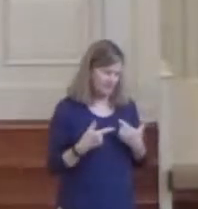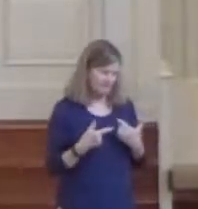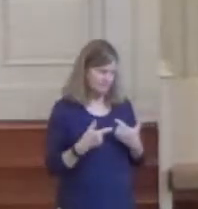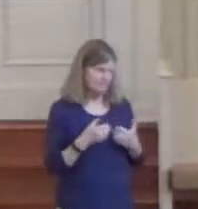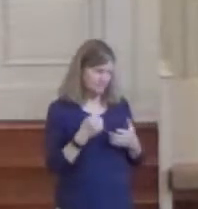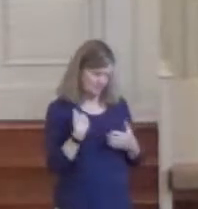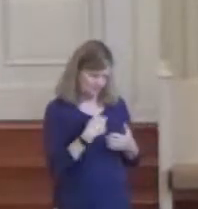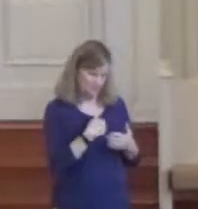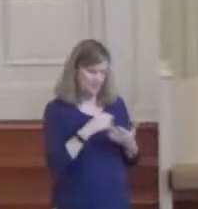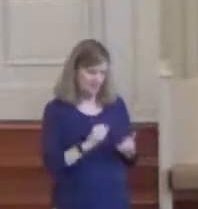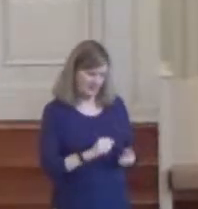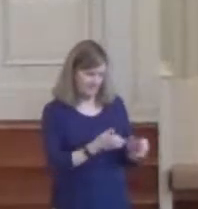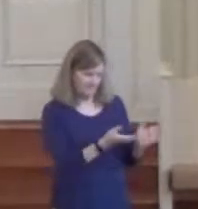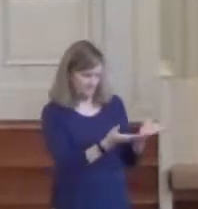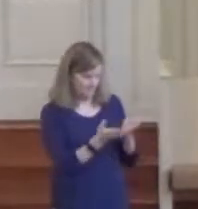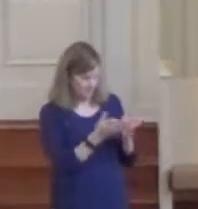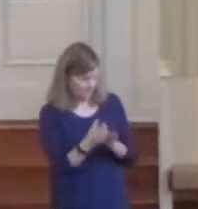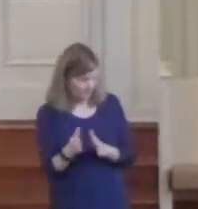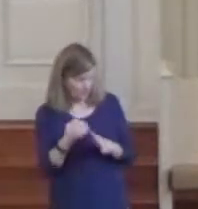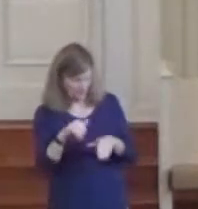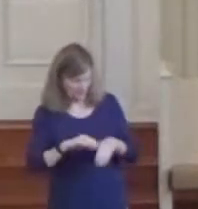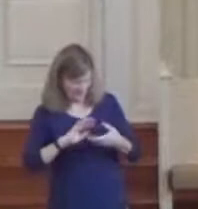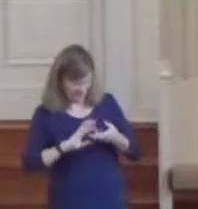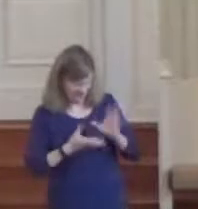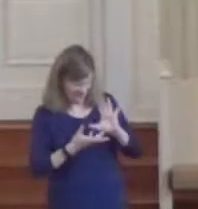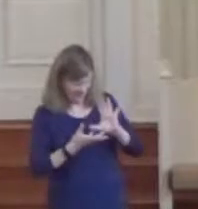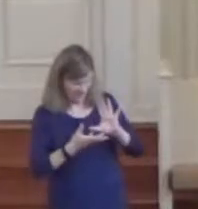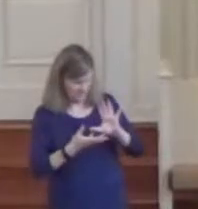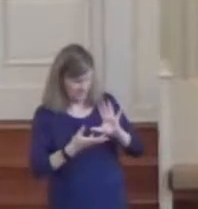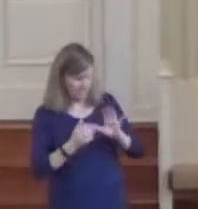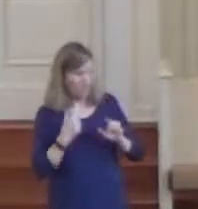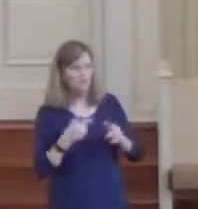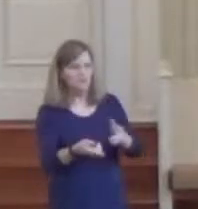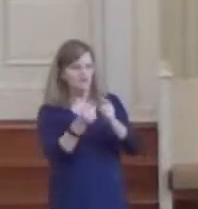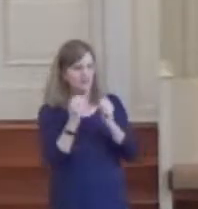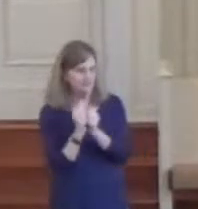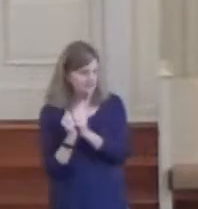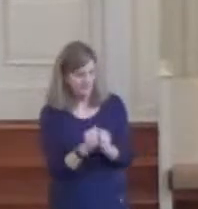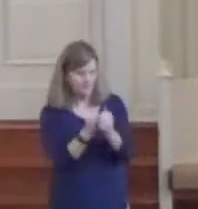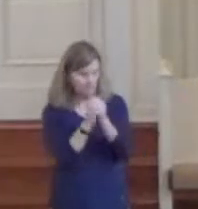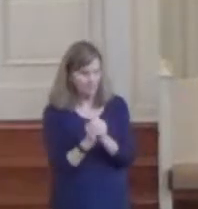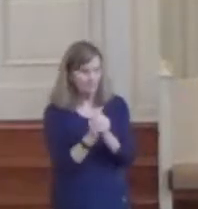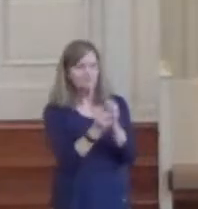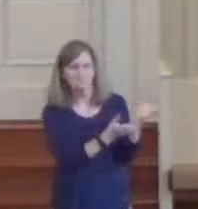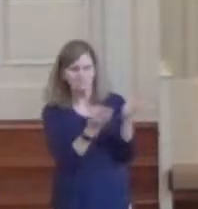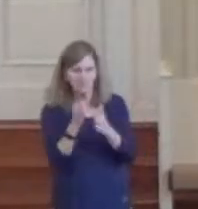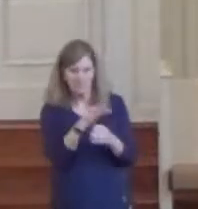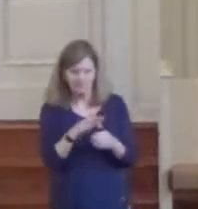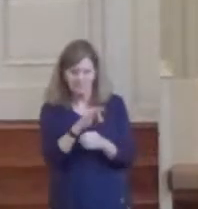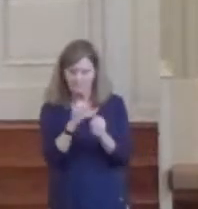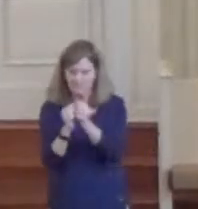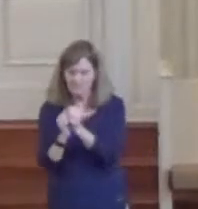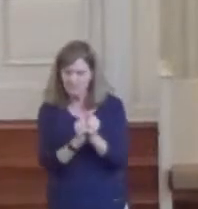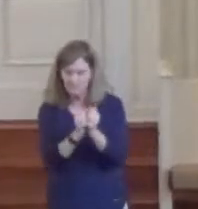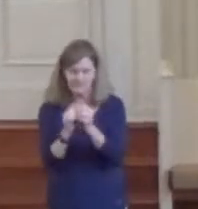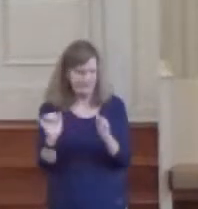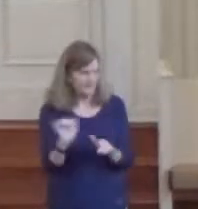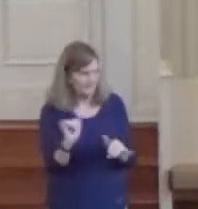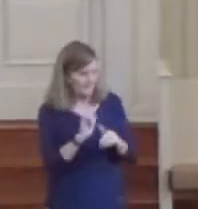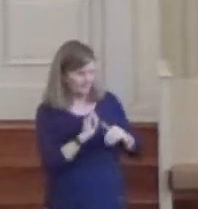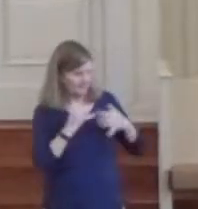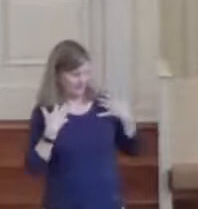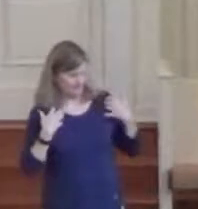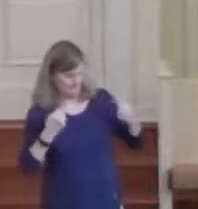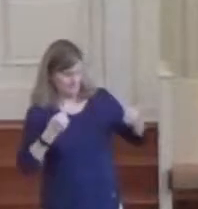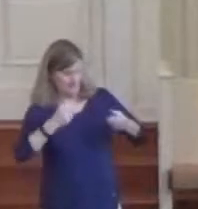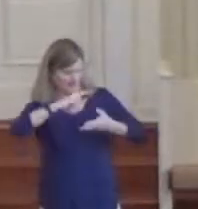increasing order and into increasing fruitfulness. That we come together when we worship and we bring our spirits together and, like a mighty